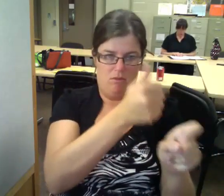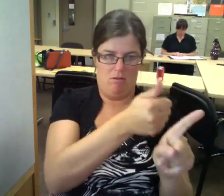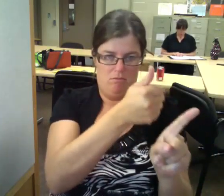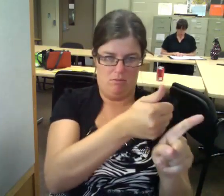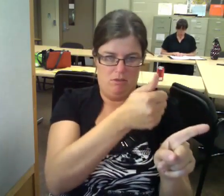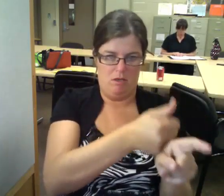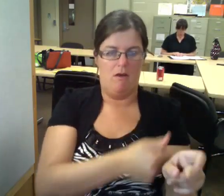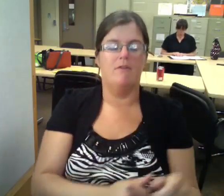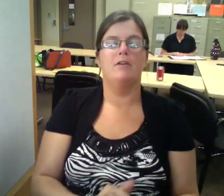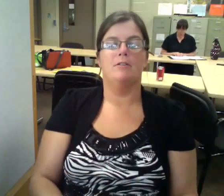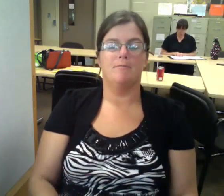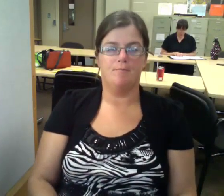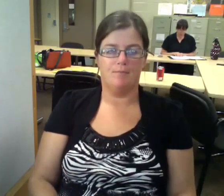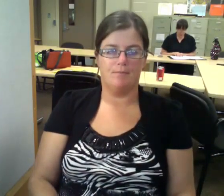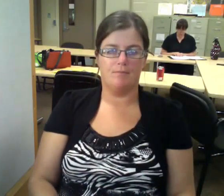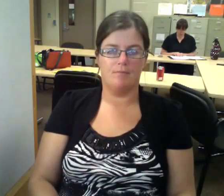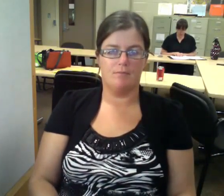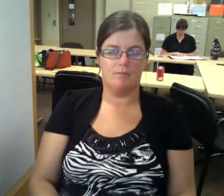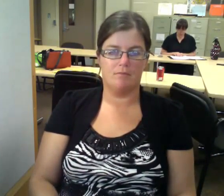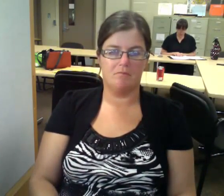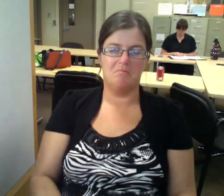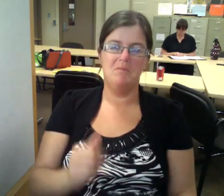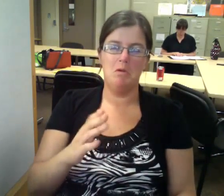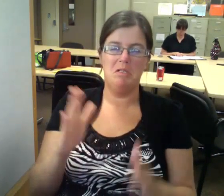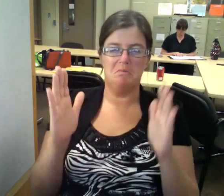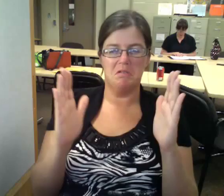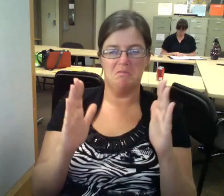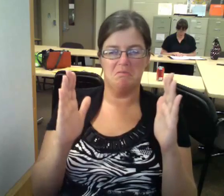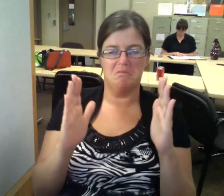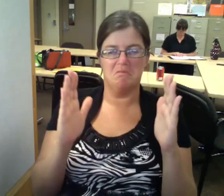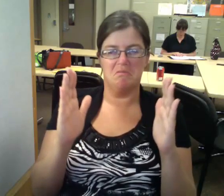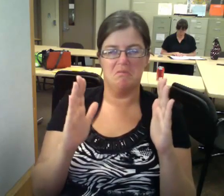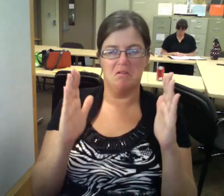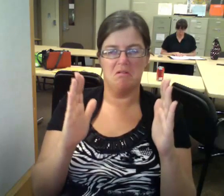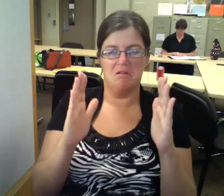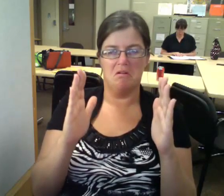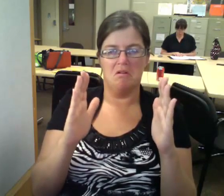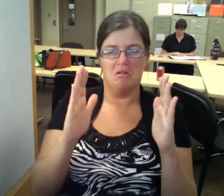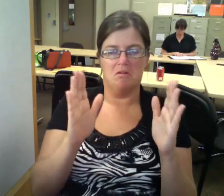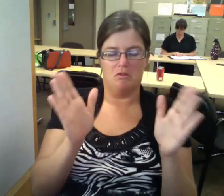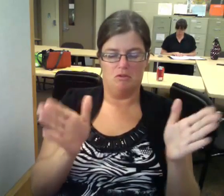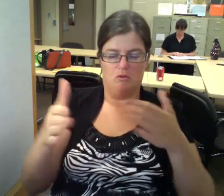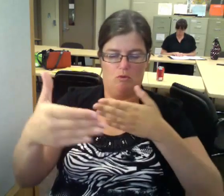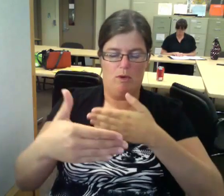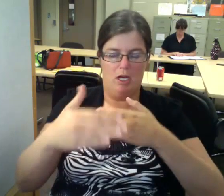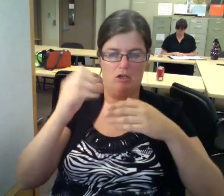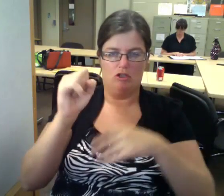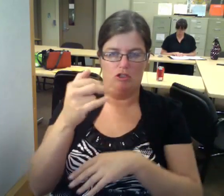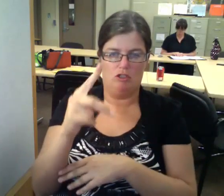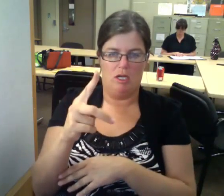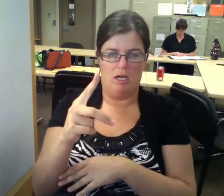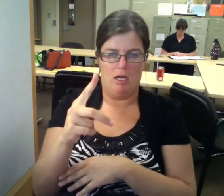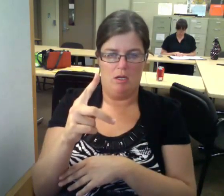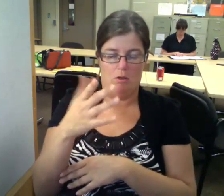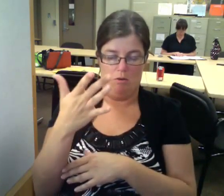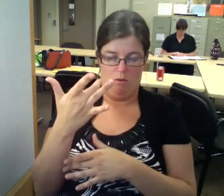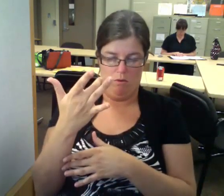Mr. Jones wants a medium-sized square shed with room enough to store bicycles,